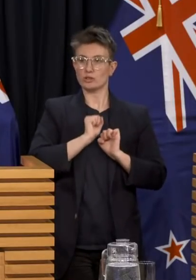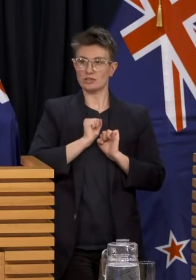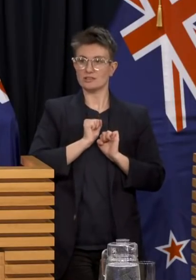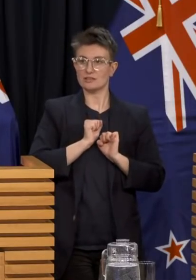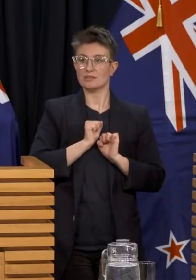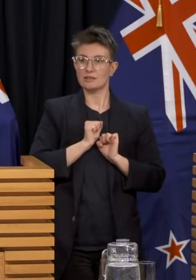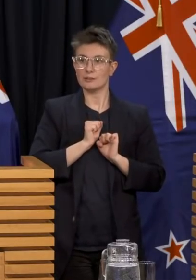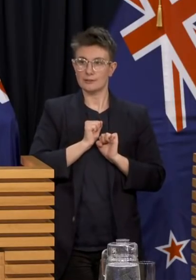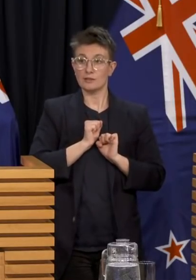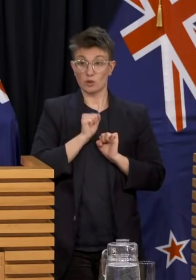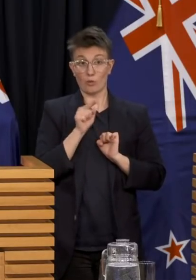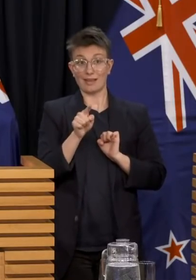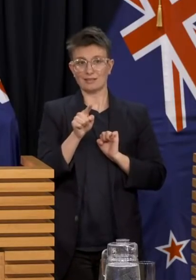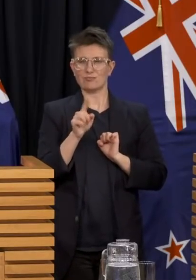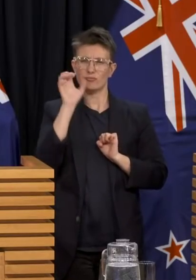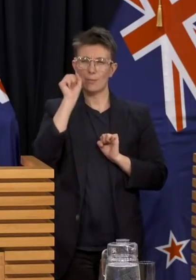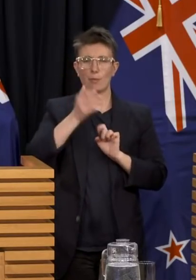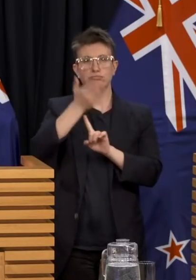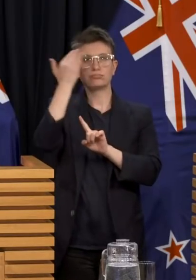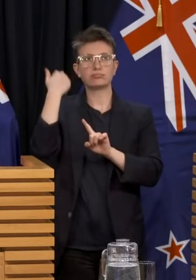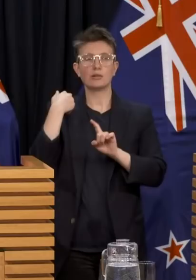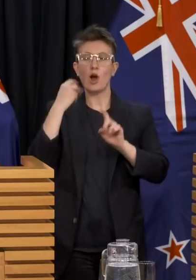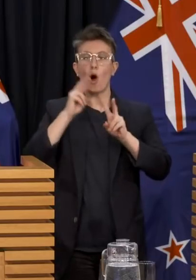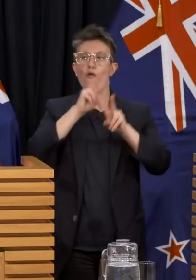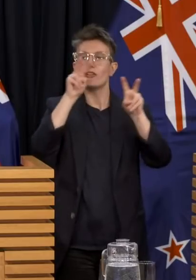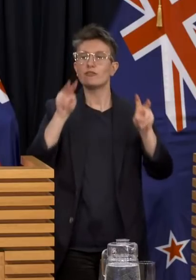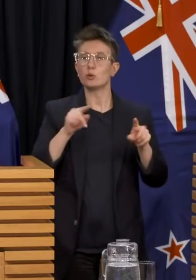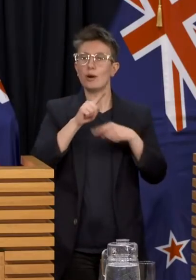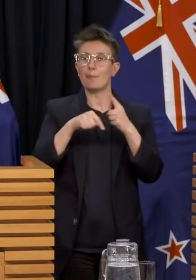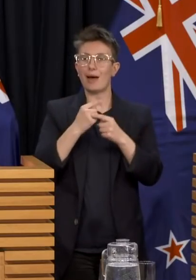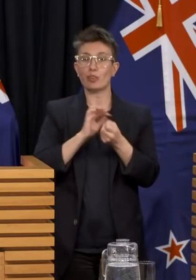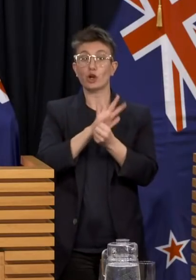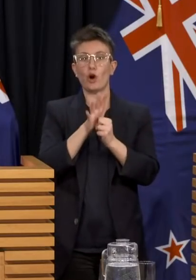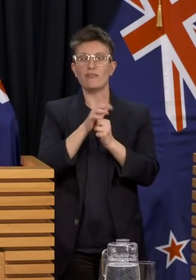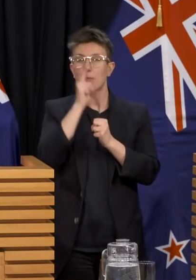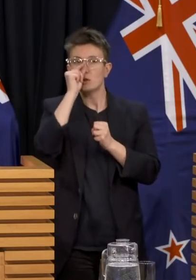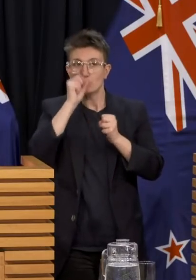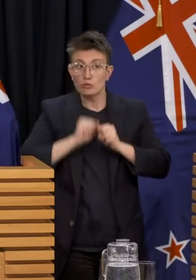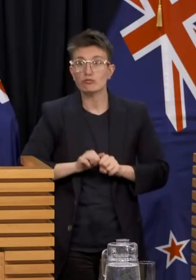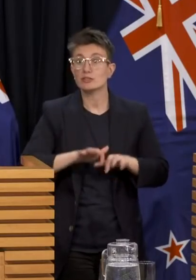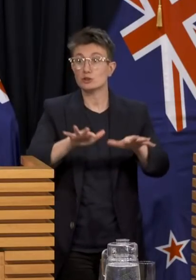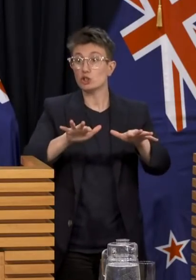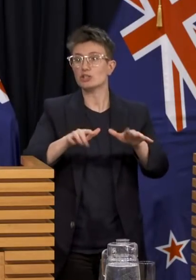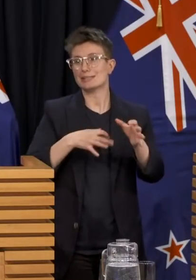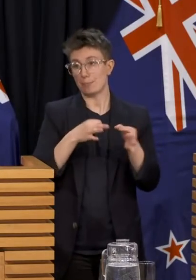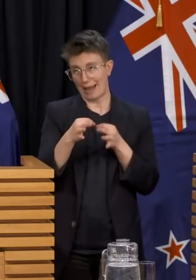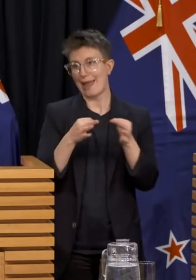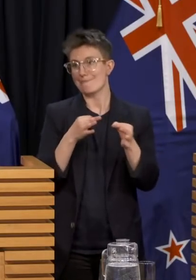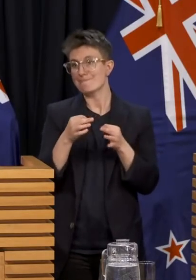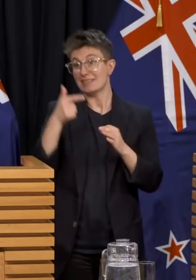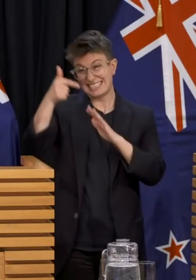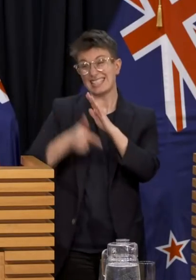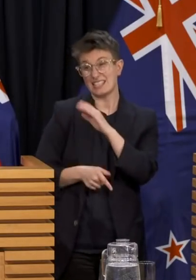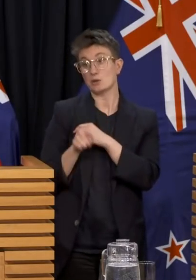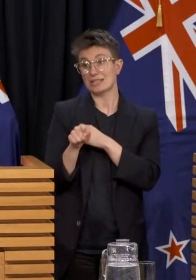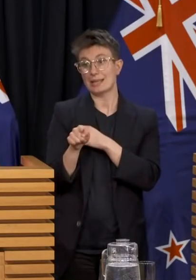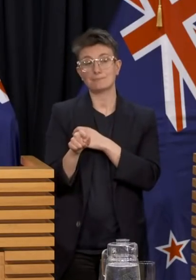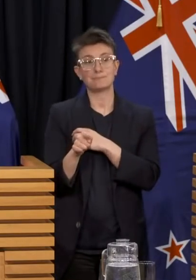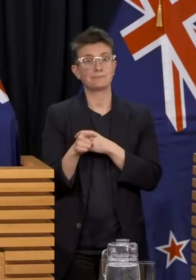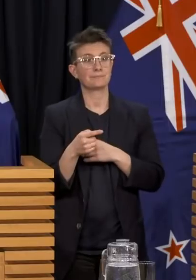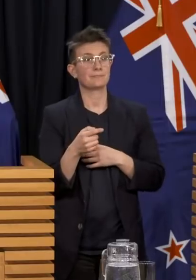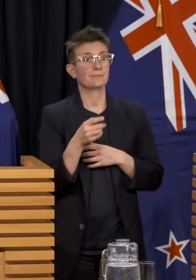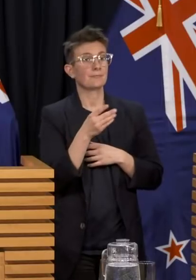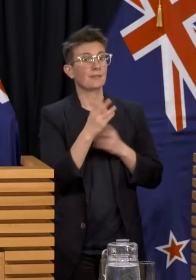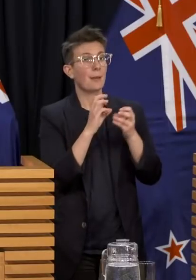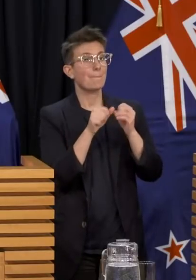broad overview we gave around the resurgence plan, and I think that is reinforced by what we've seen in Melbourne. Prime Minister, previously... Ben.